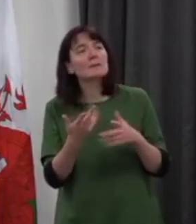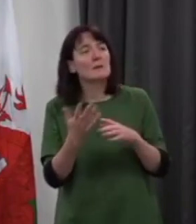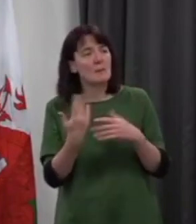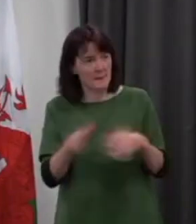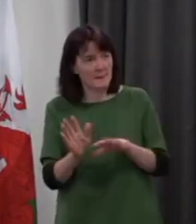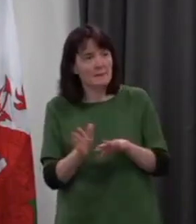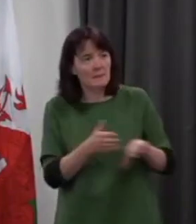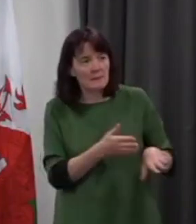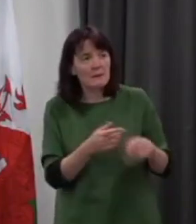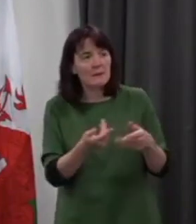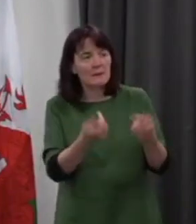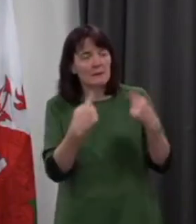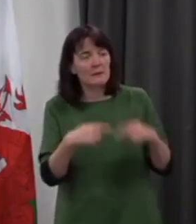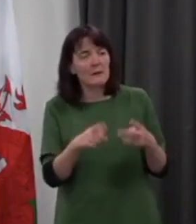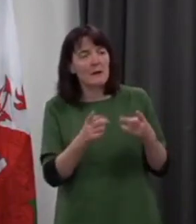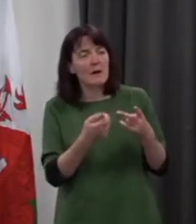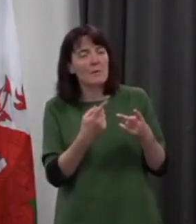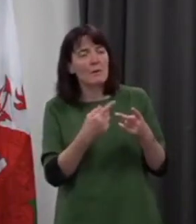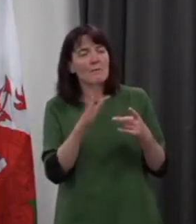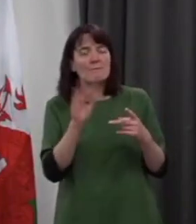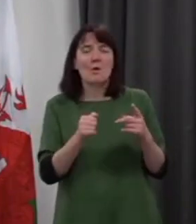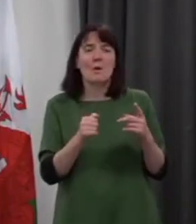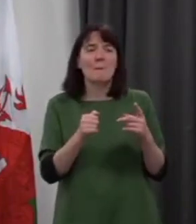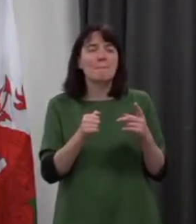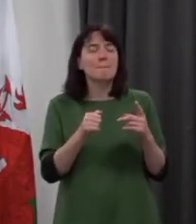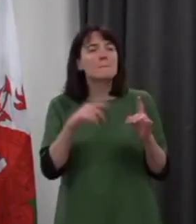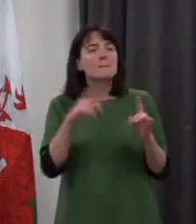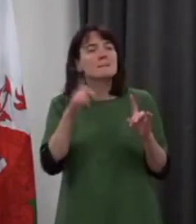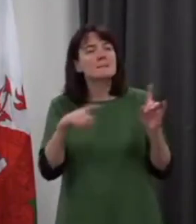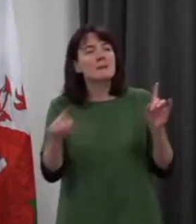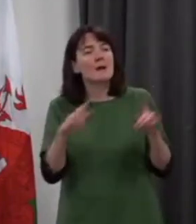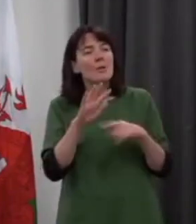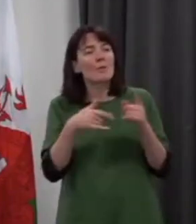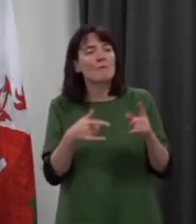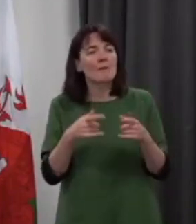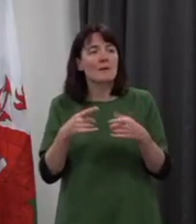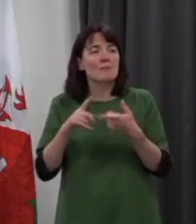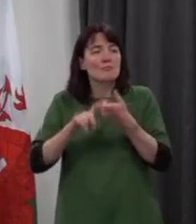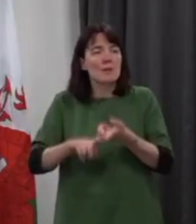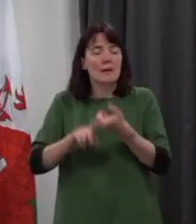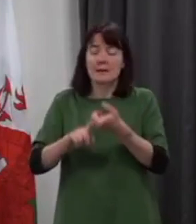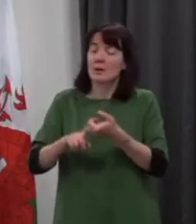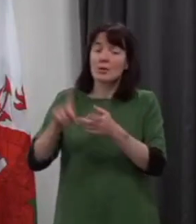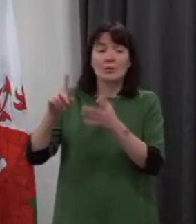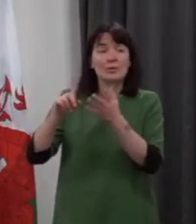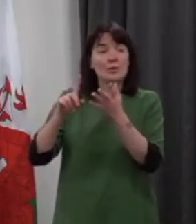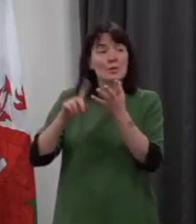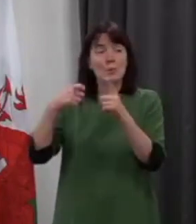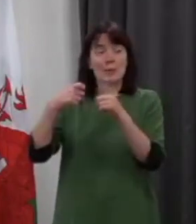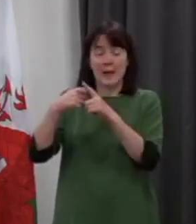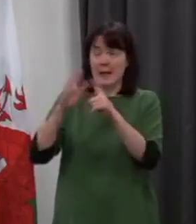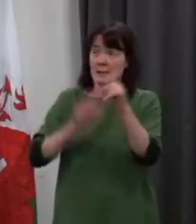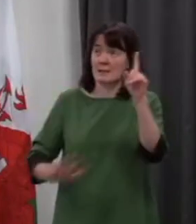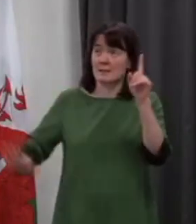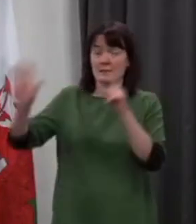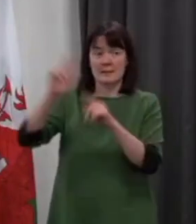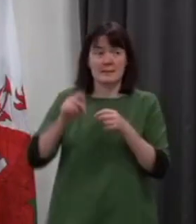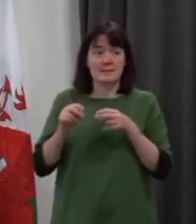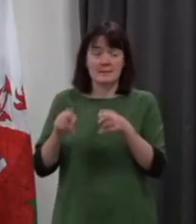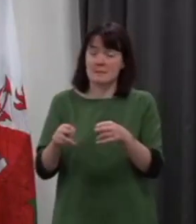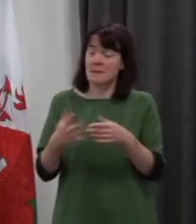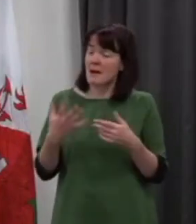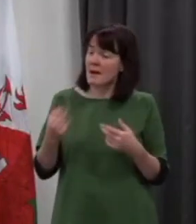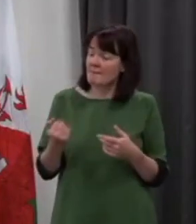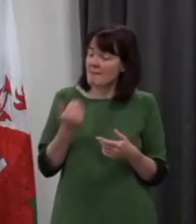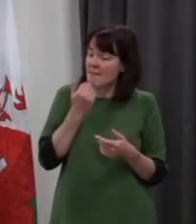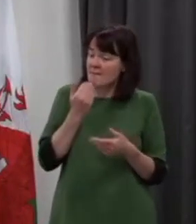from Sam Coates from Sky about relying on a UK-wide system and whether there's enough trust to make sure there's a